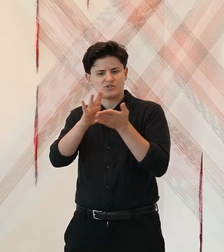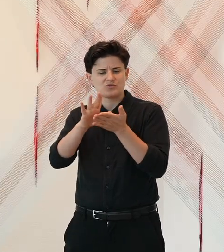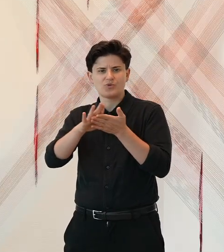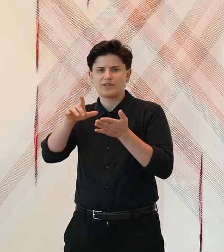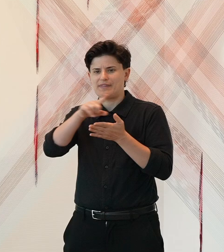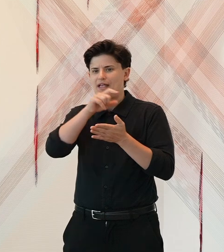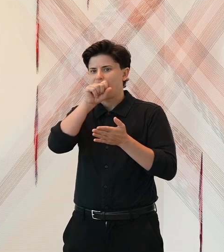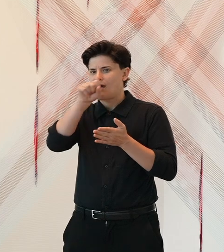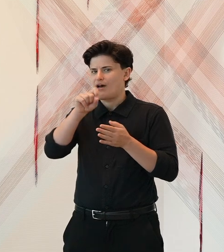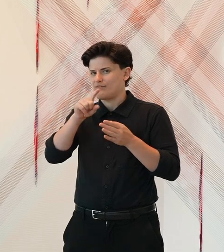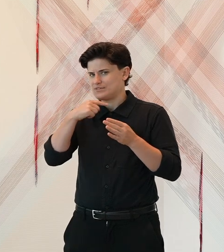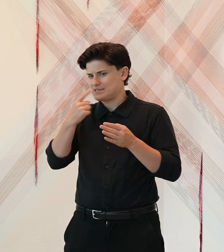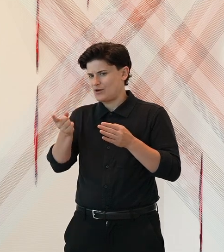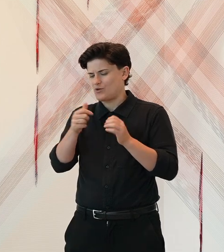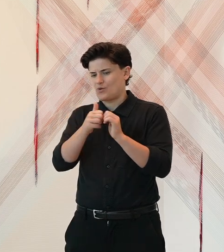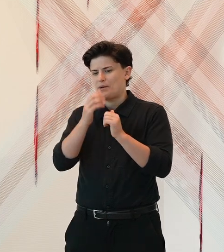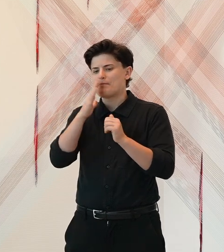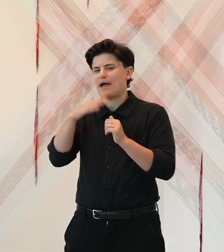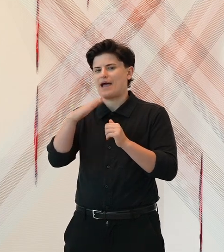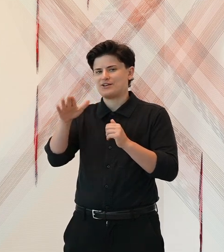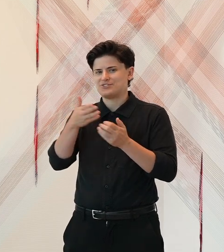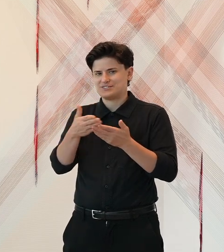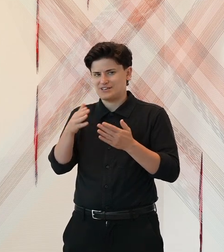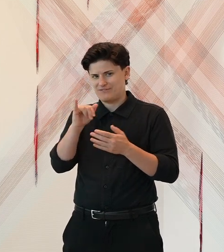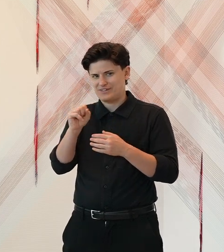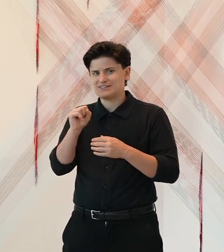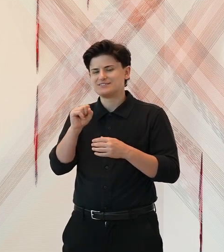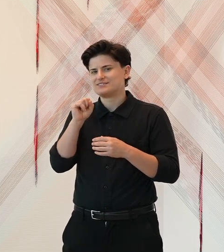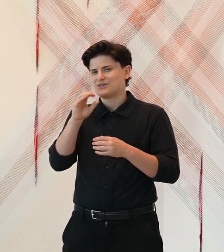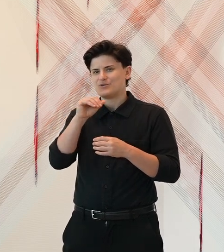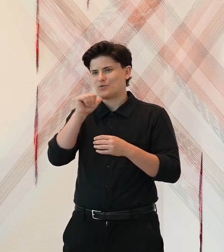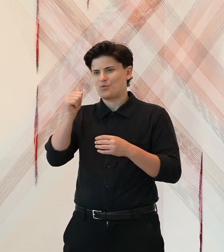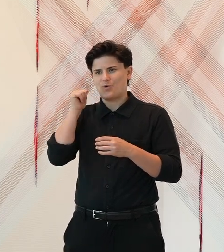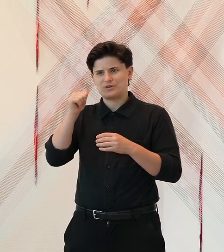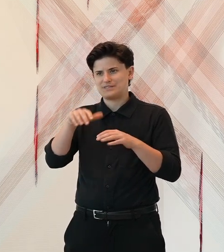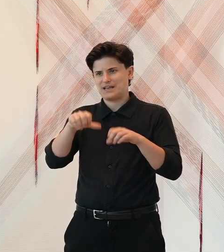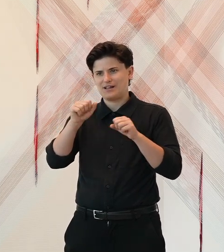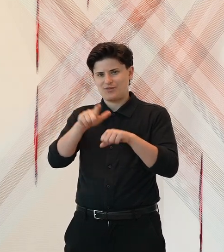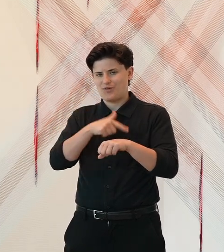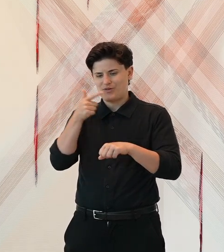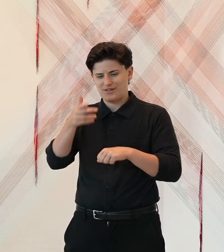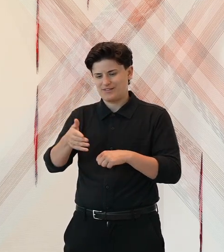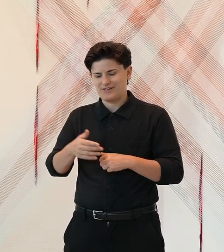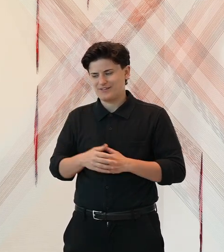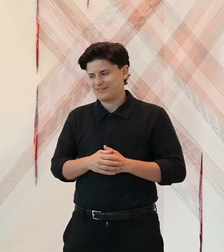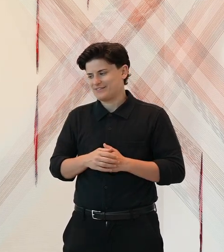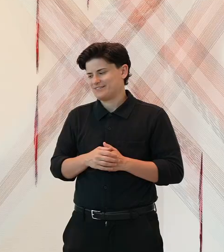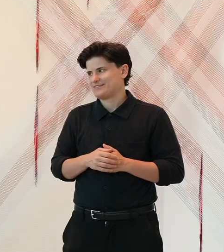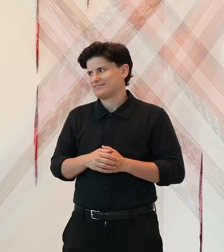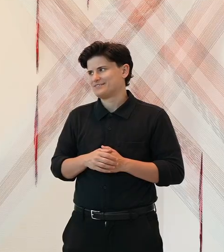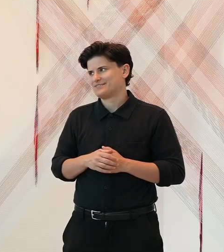love to tell you how bad your stuff is, so it doesn't take long there. So,